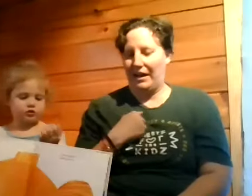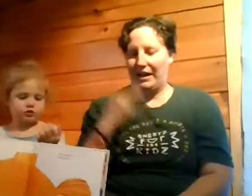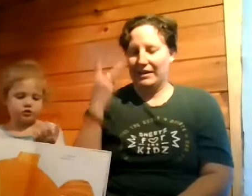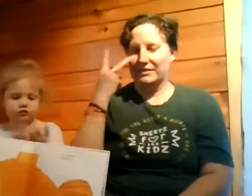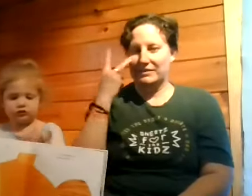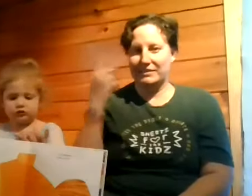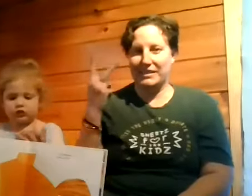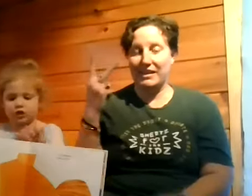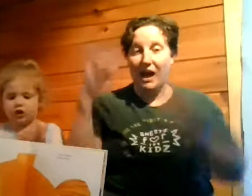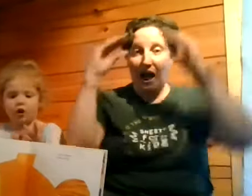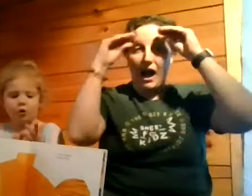I see